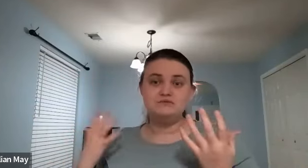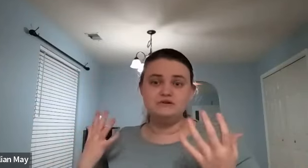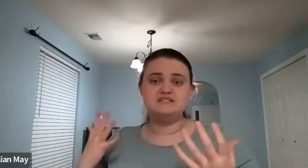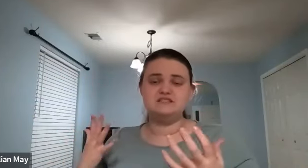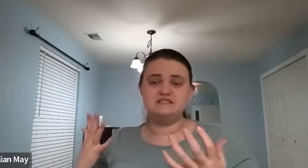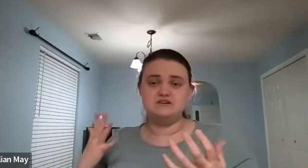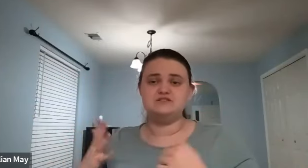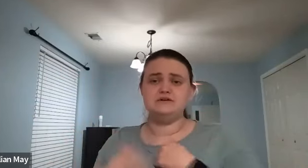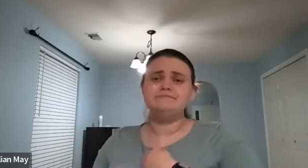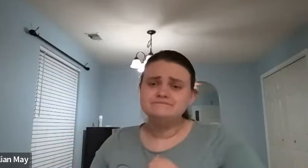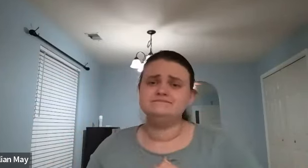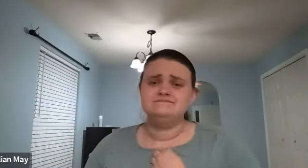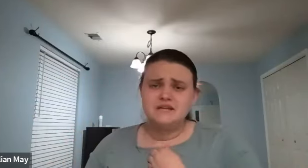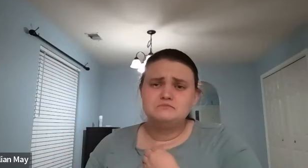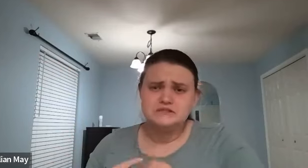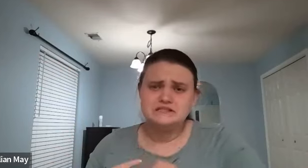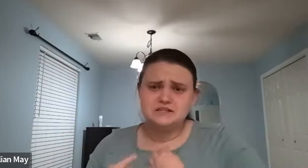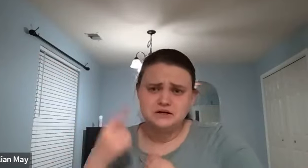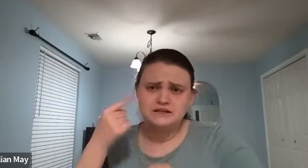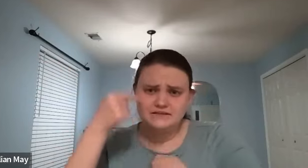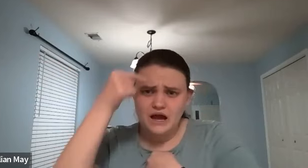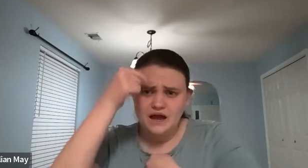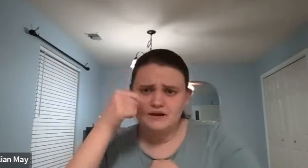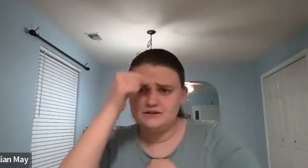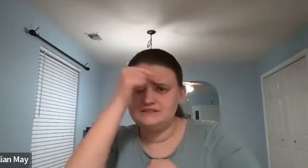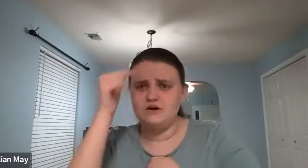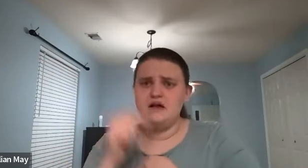really sincere and sorry, like, I'm really sorry, like the eyebrows, all that.